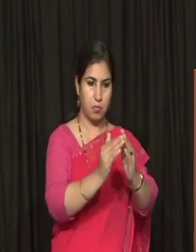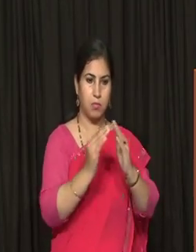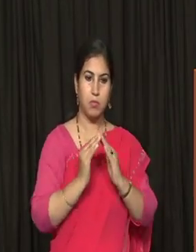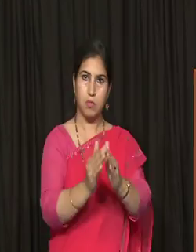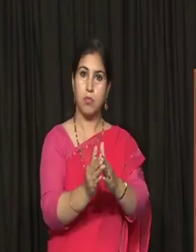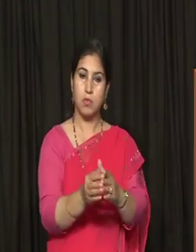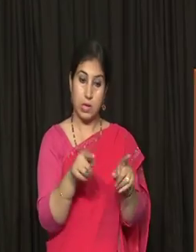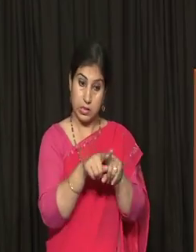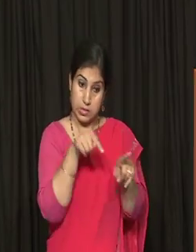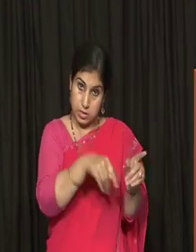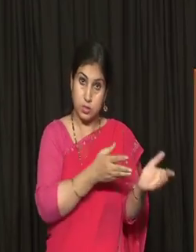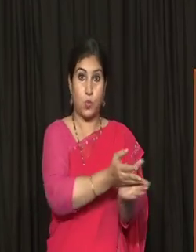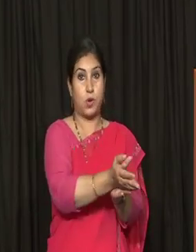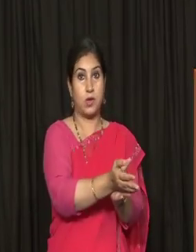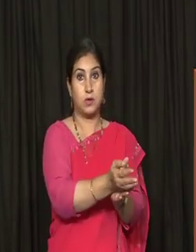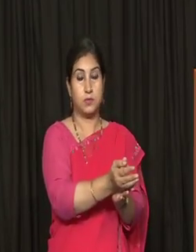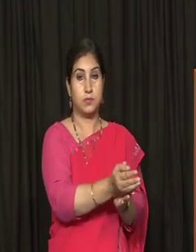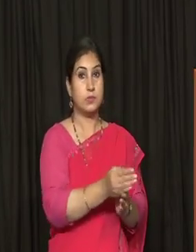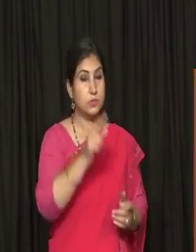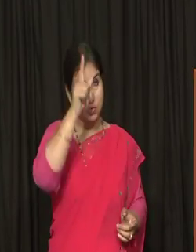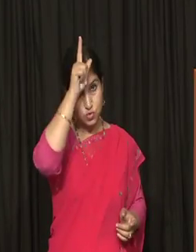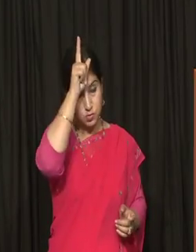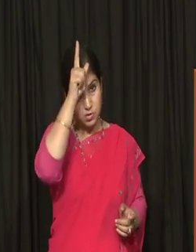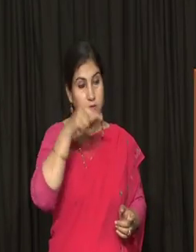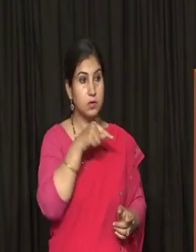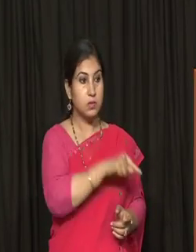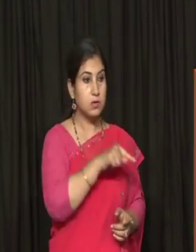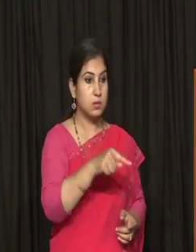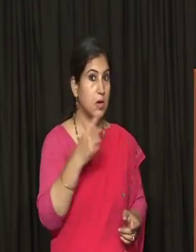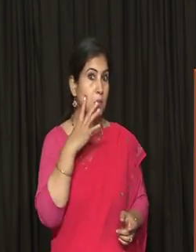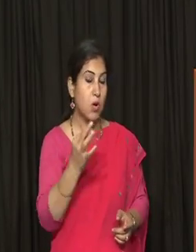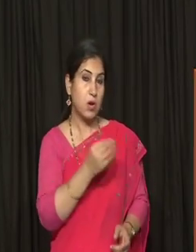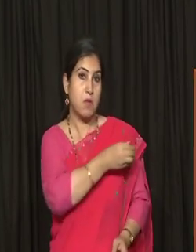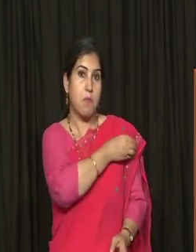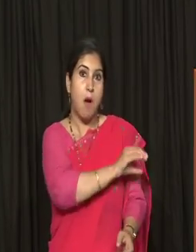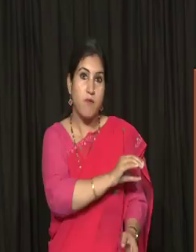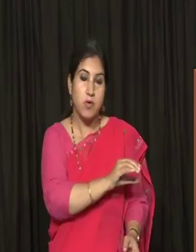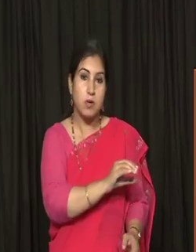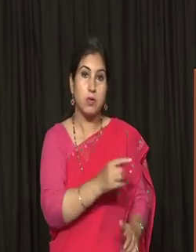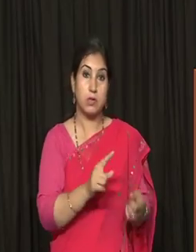In this way, Germany became an important power of not only Europe